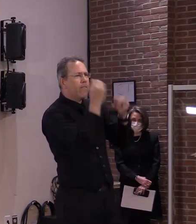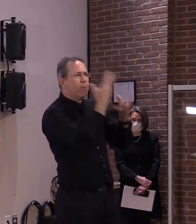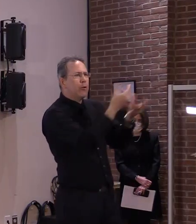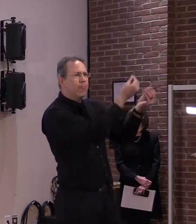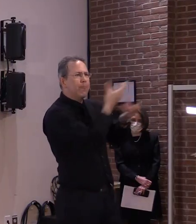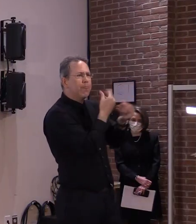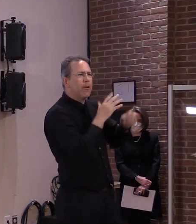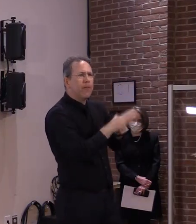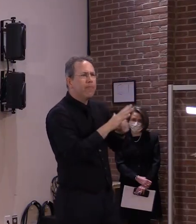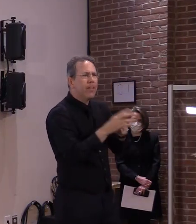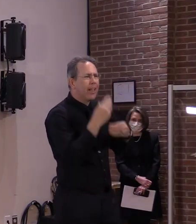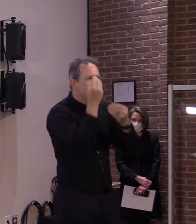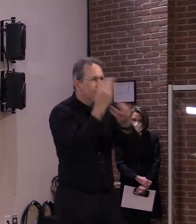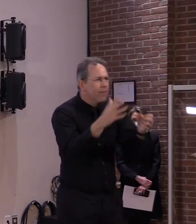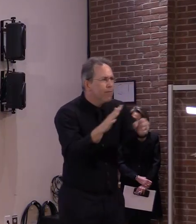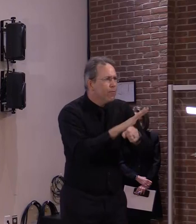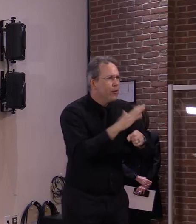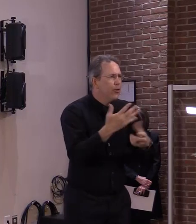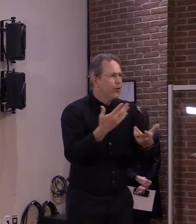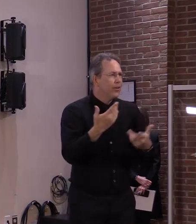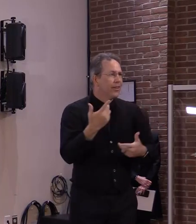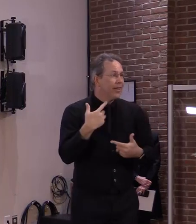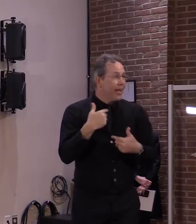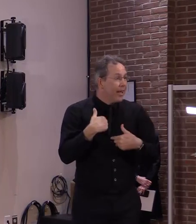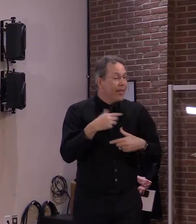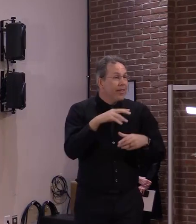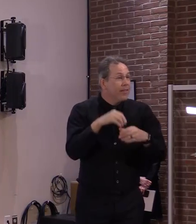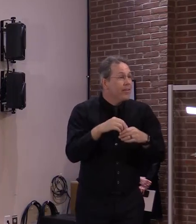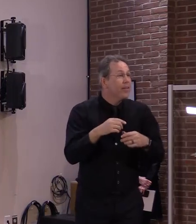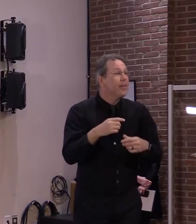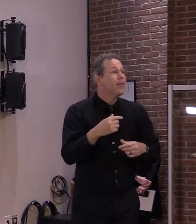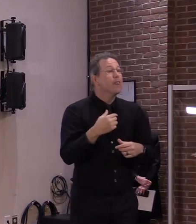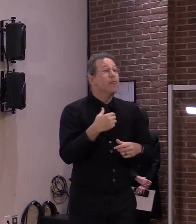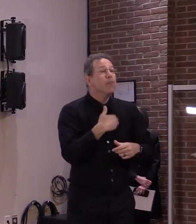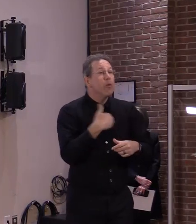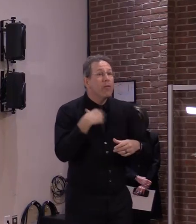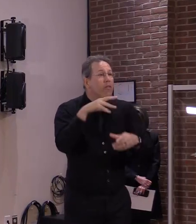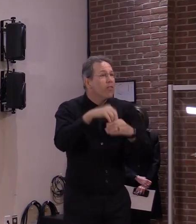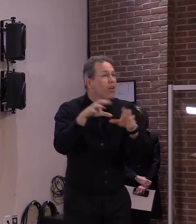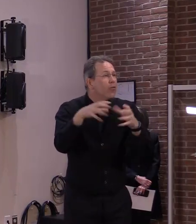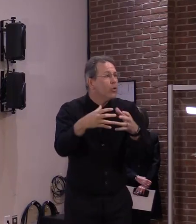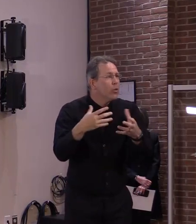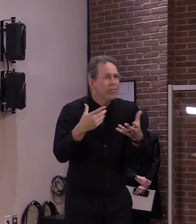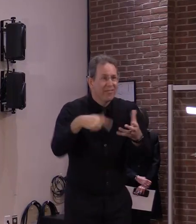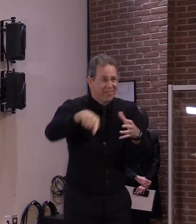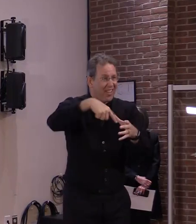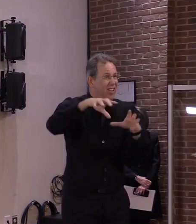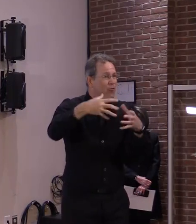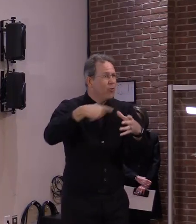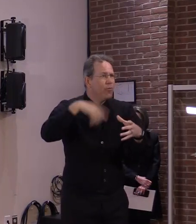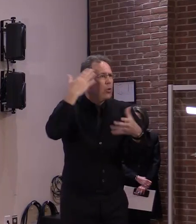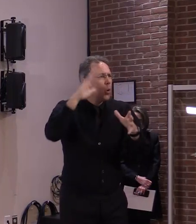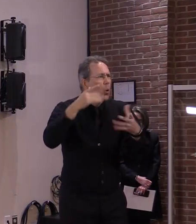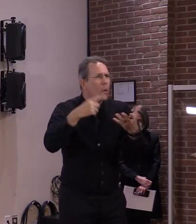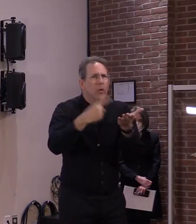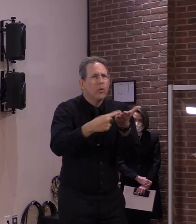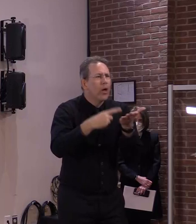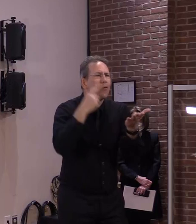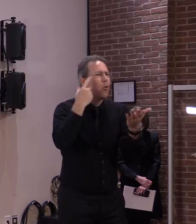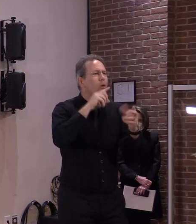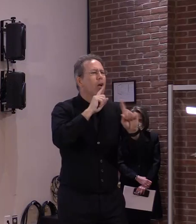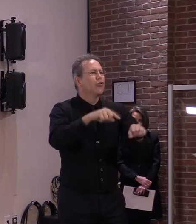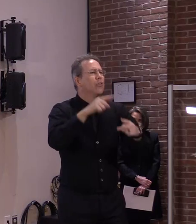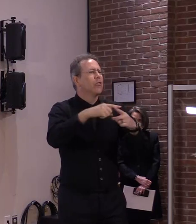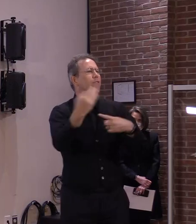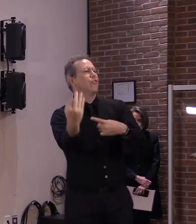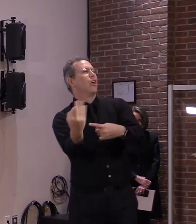who I've been in contact with, don't know what's going to happen on Friday yet, and they're still getting information to evaluate. So it's